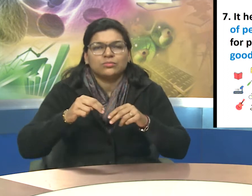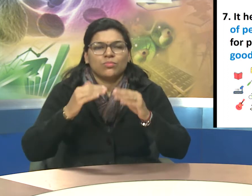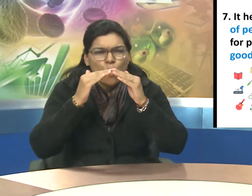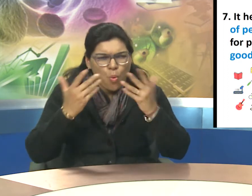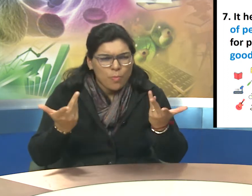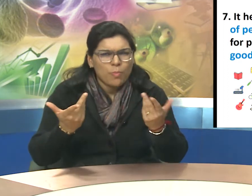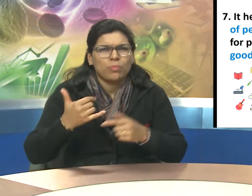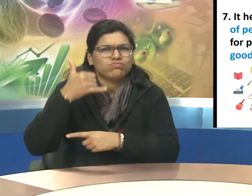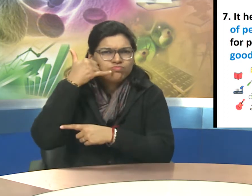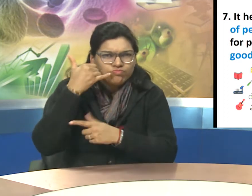and